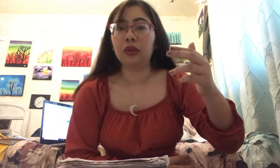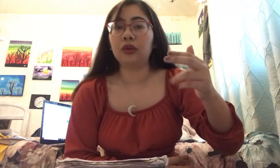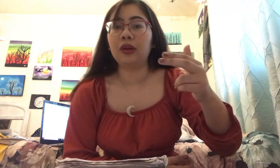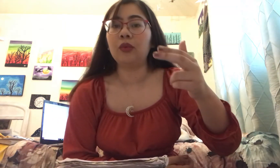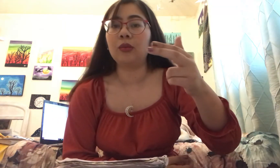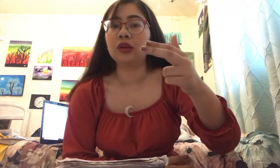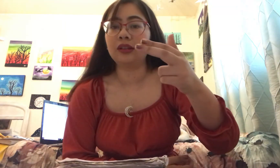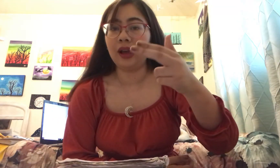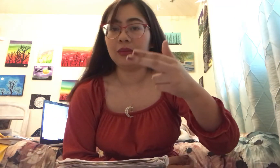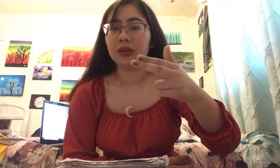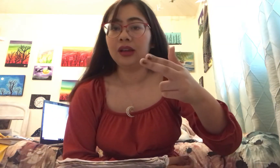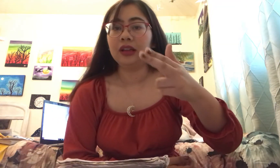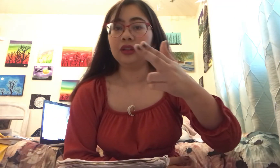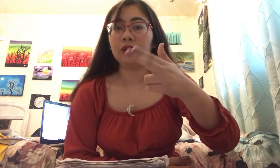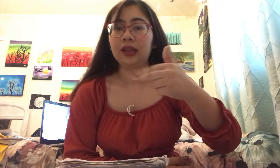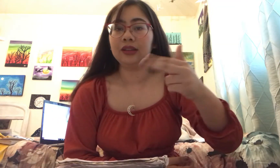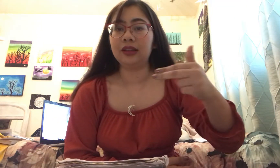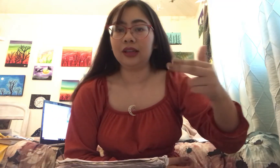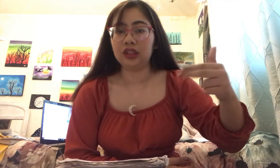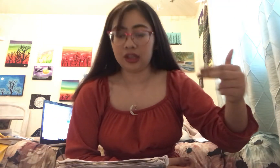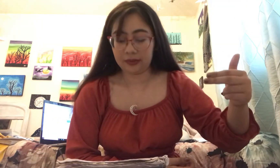them one more time. So Indonesia,